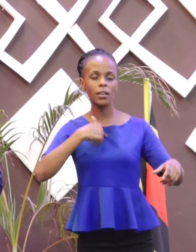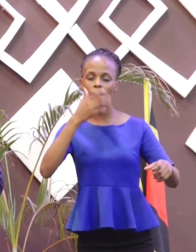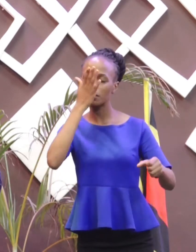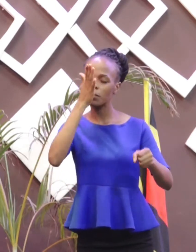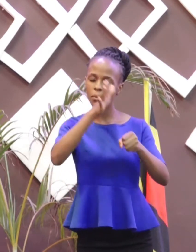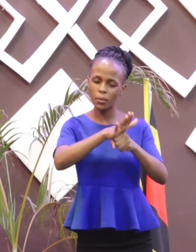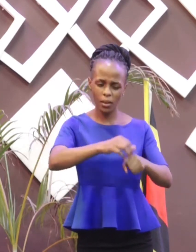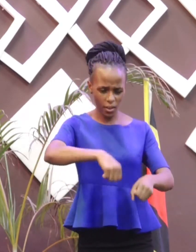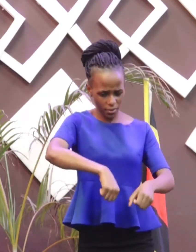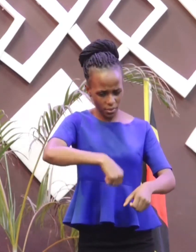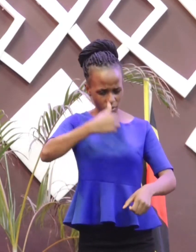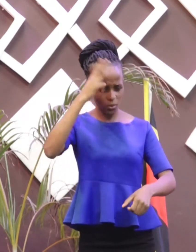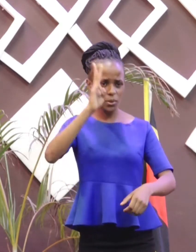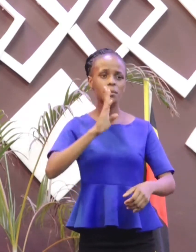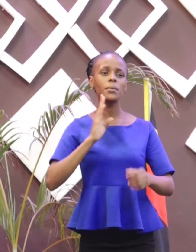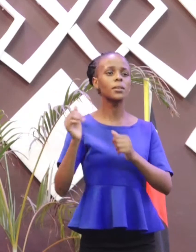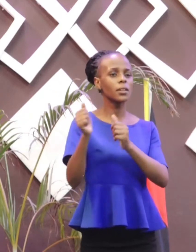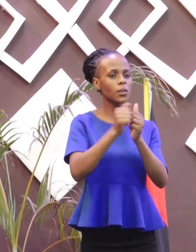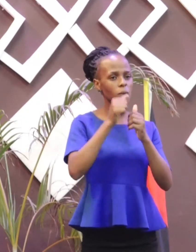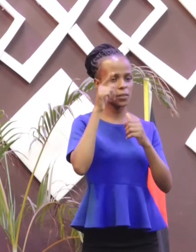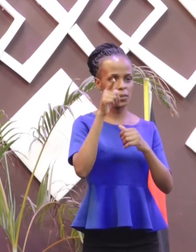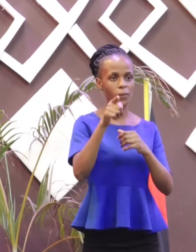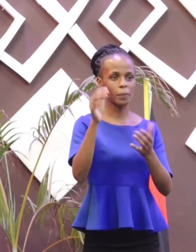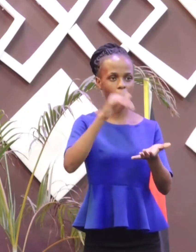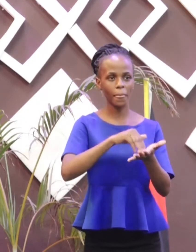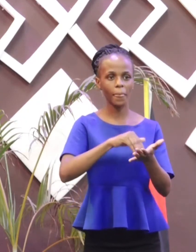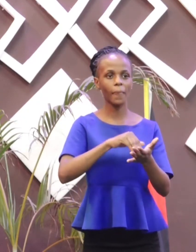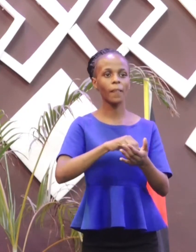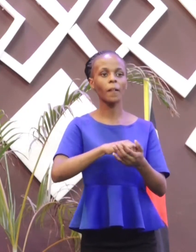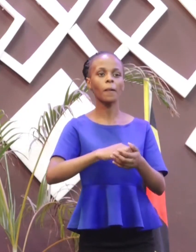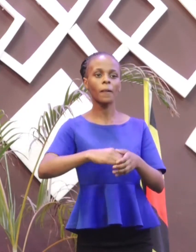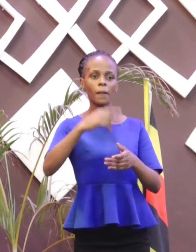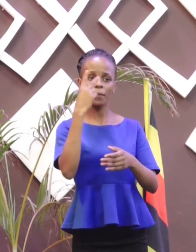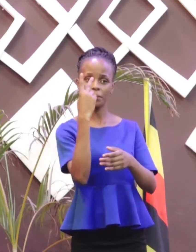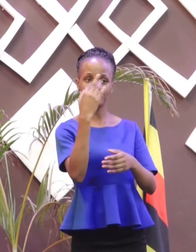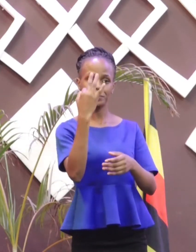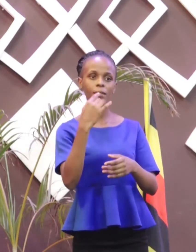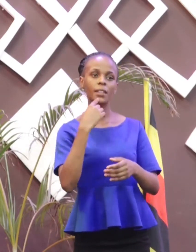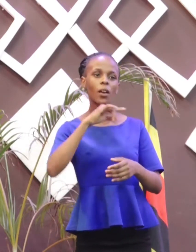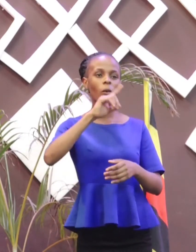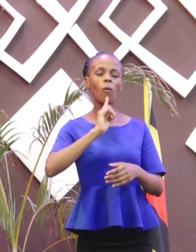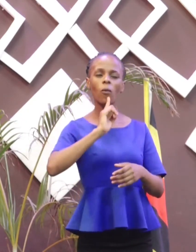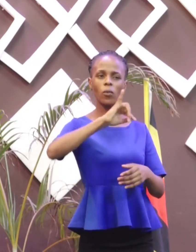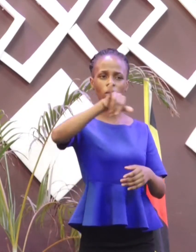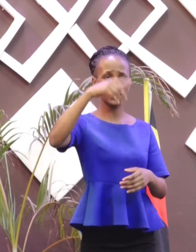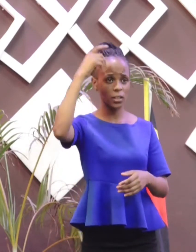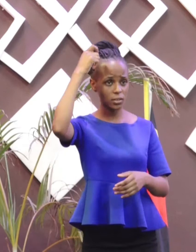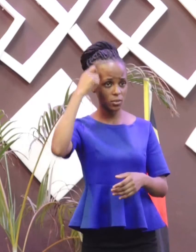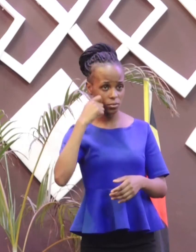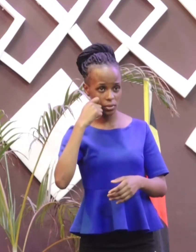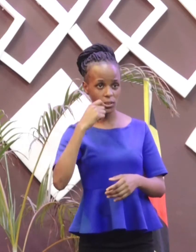be with you murabiri mwesatu musula yemu agamba nti nalagira Yoswa omwana wa